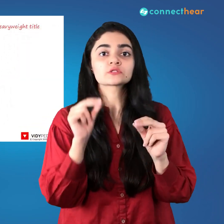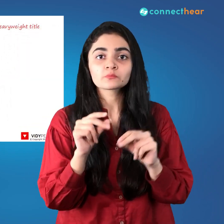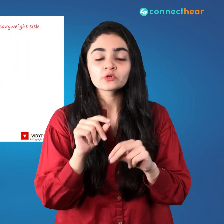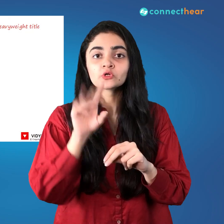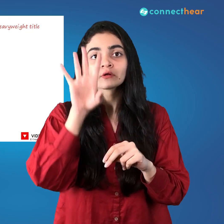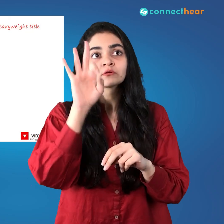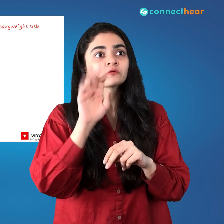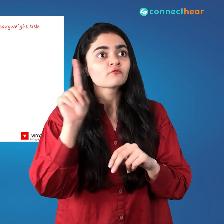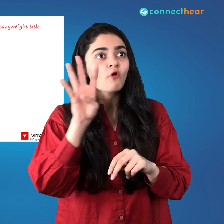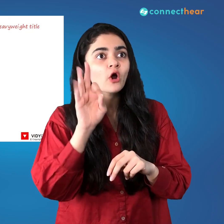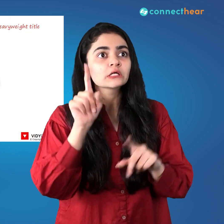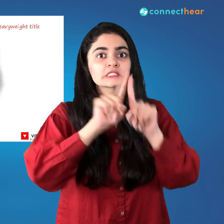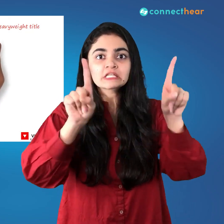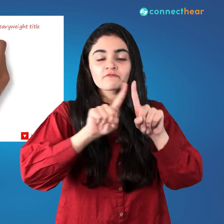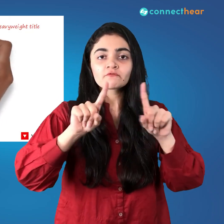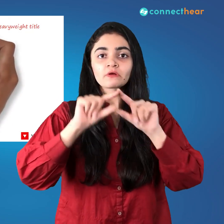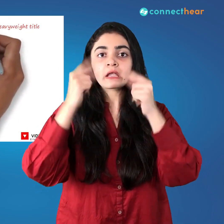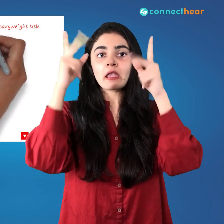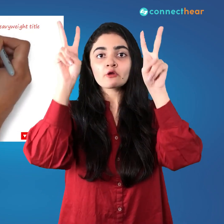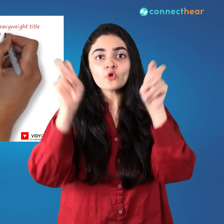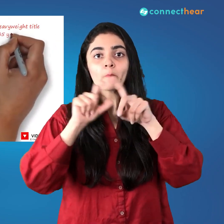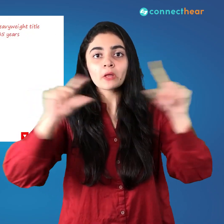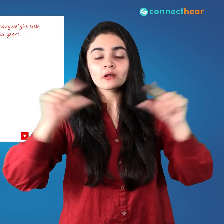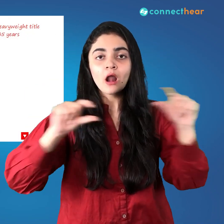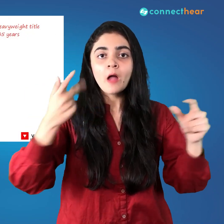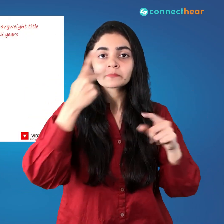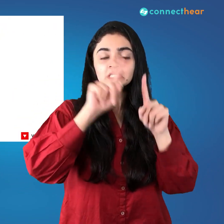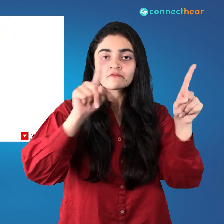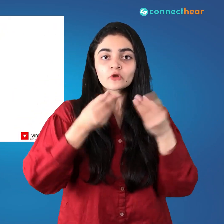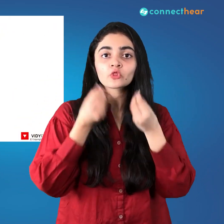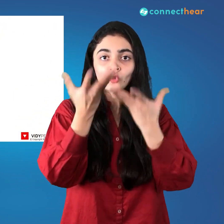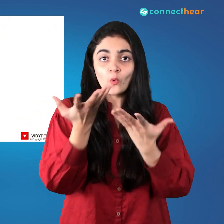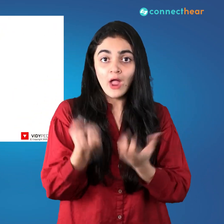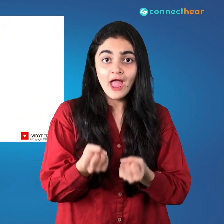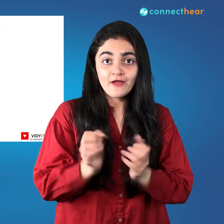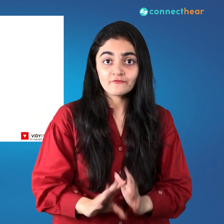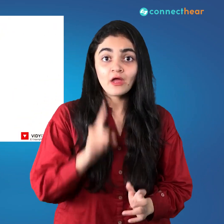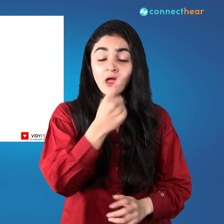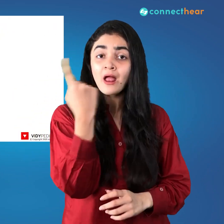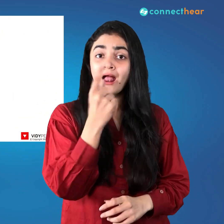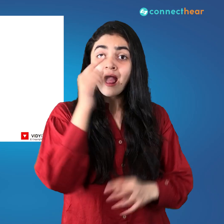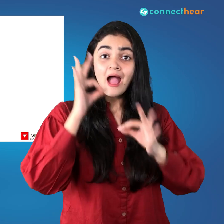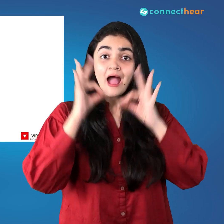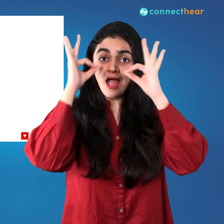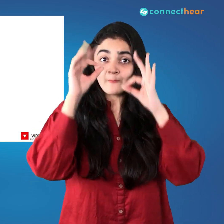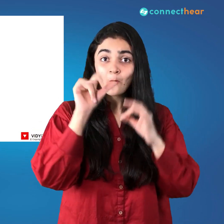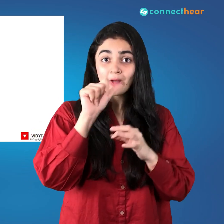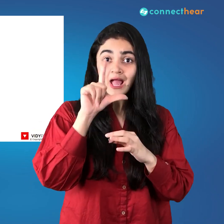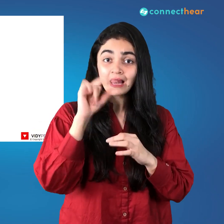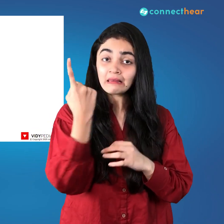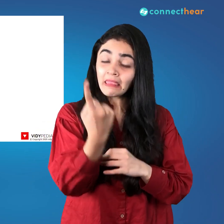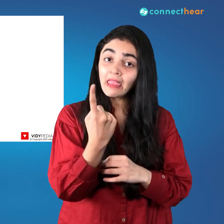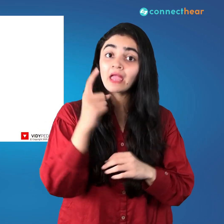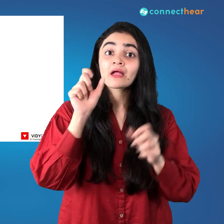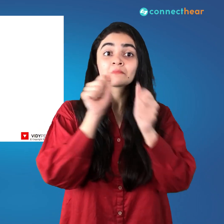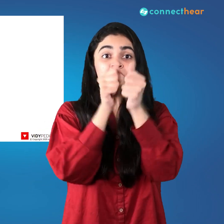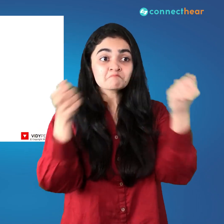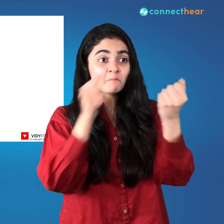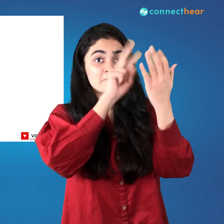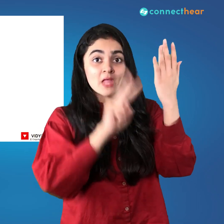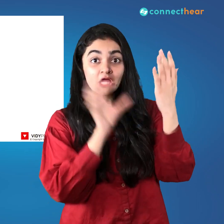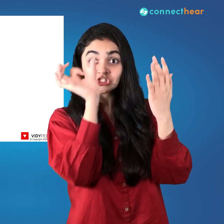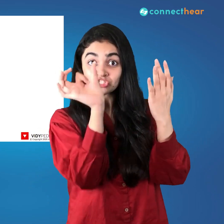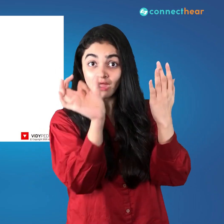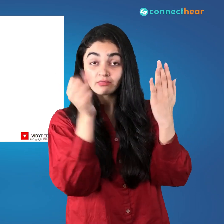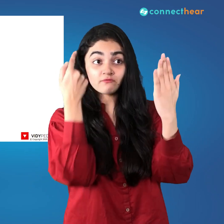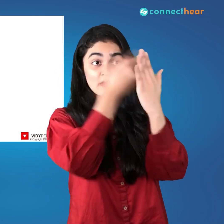winning 14 unified title bouts stood for 35 years. Ali is the only boxer to be named the Ring Magazine Fighter of the Year 6